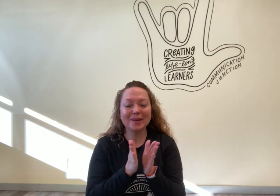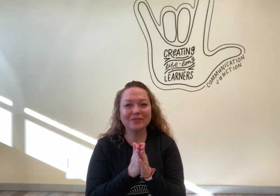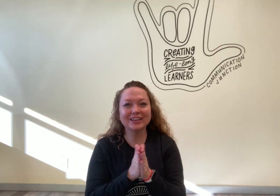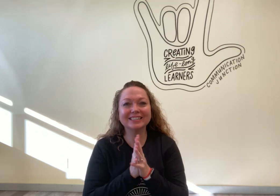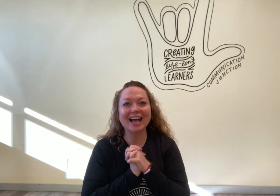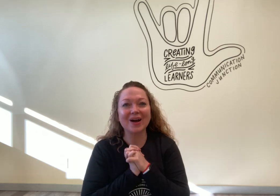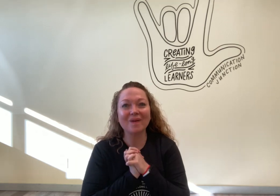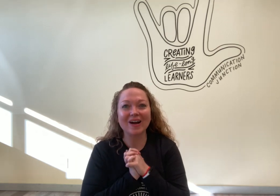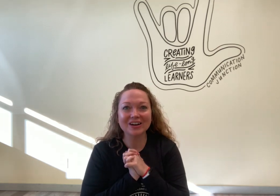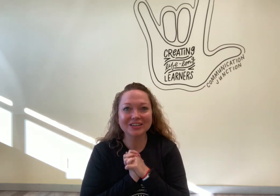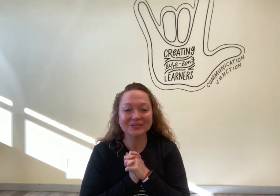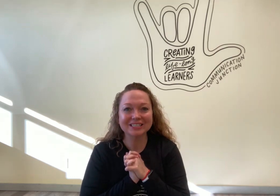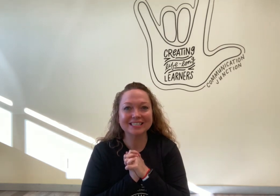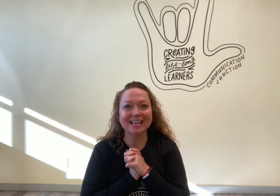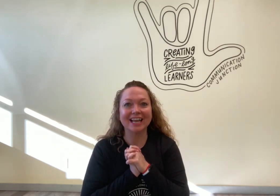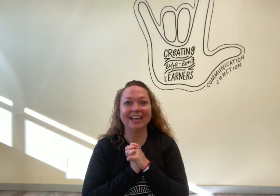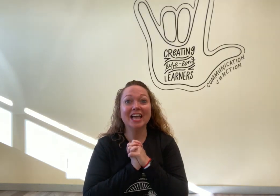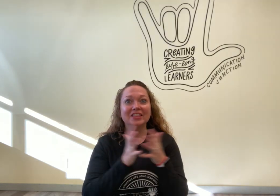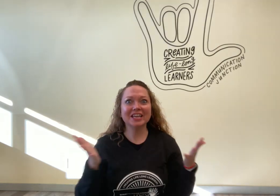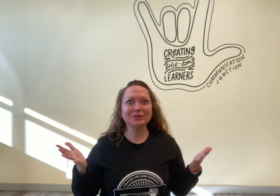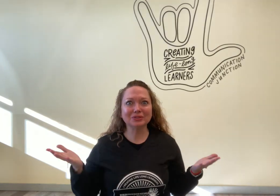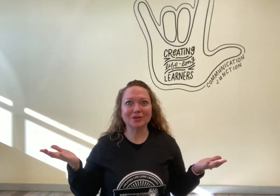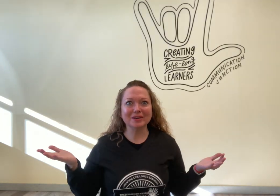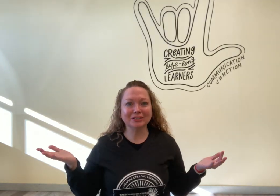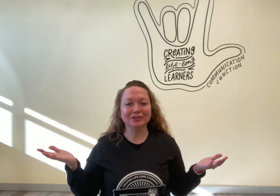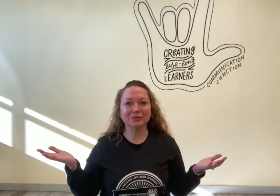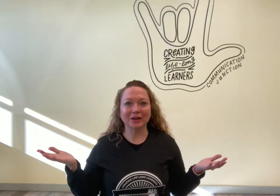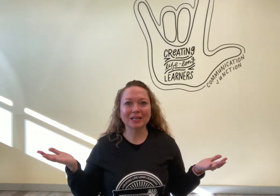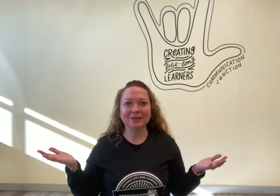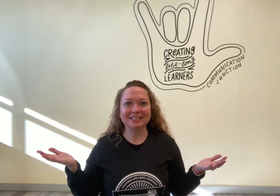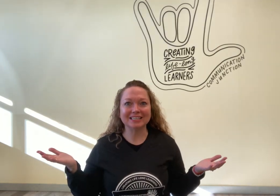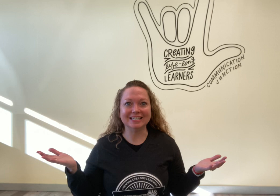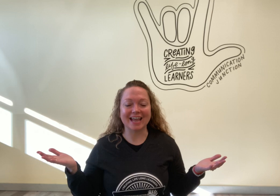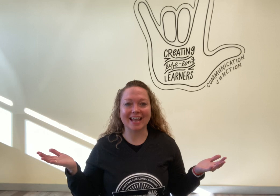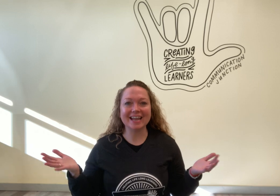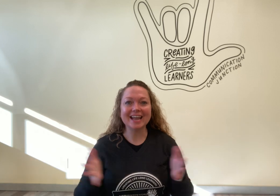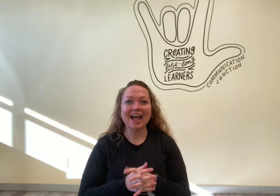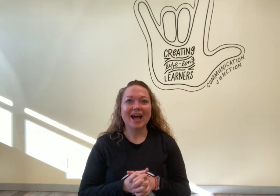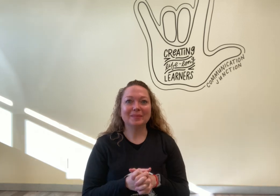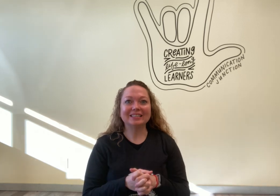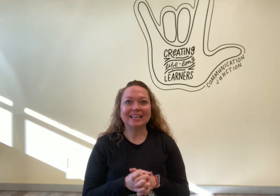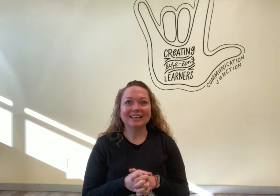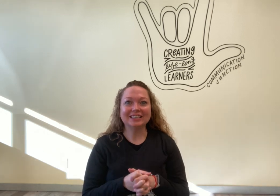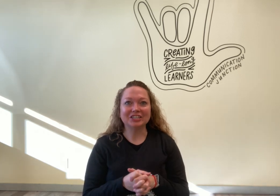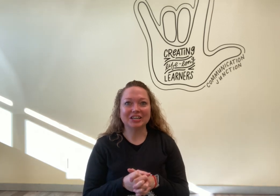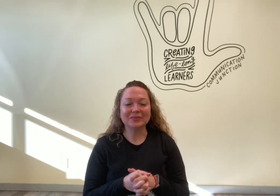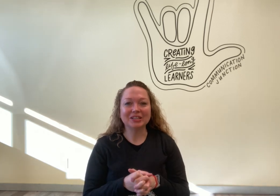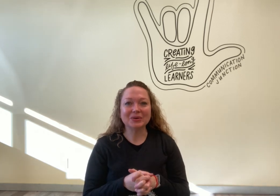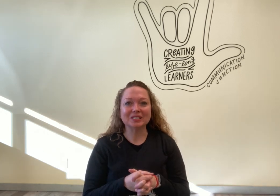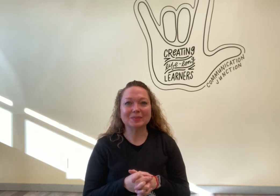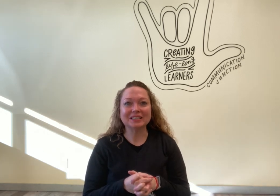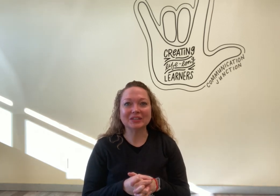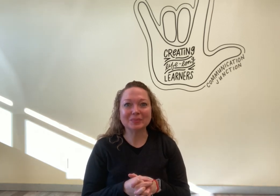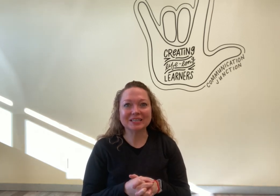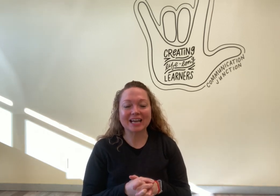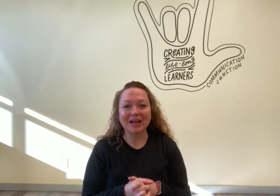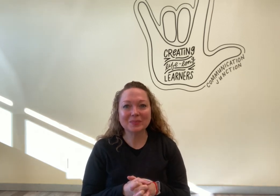friends. How are you today? Thank you so much for joining me today. I'm excited to share with you and spend a little bit of time with